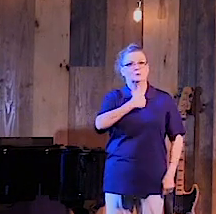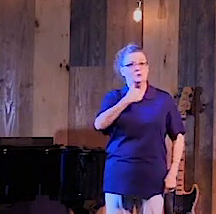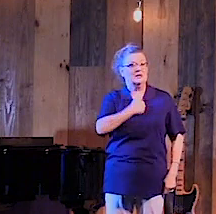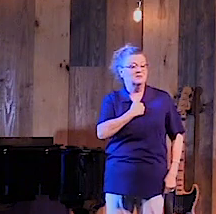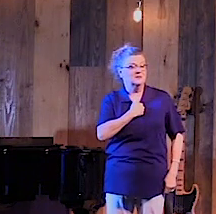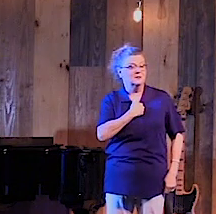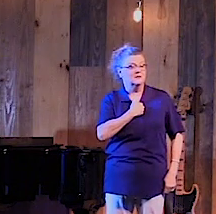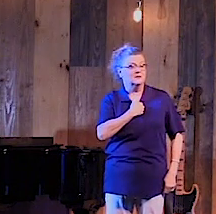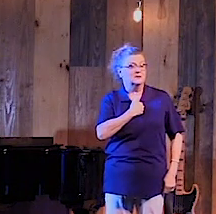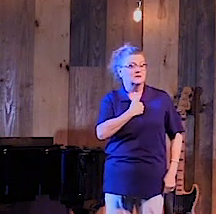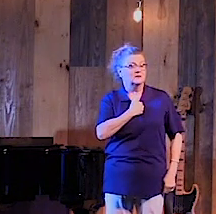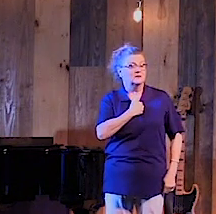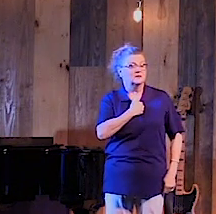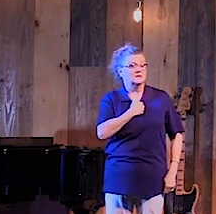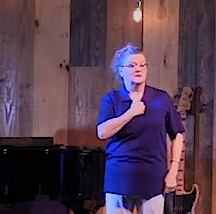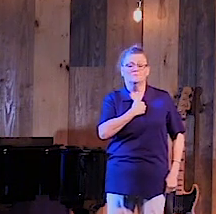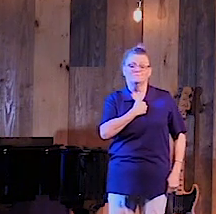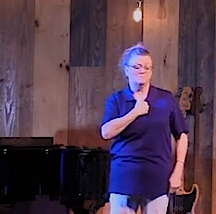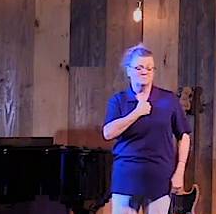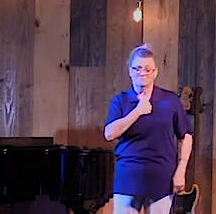you in a more